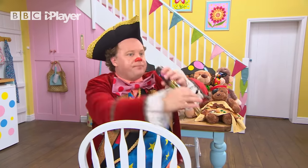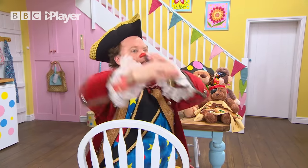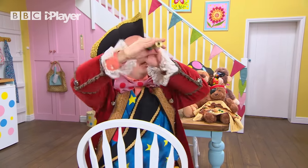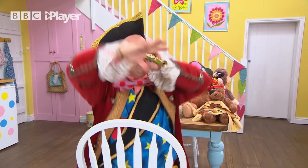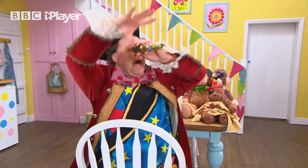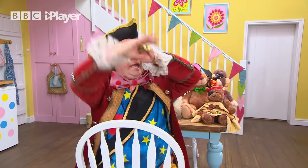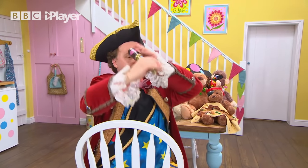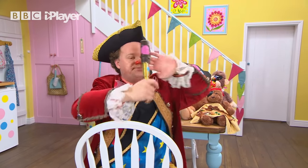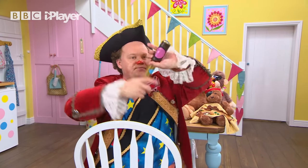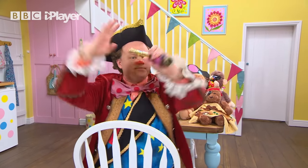wait